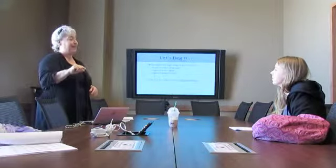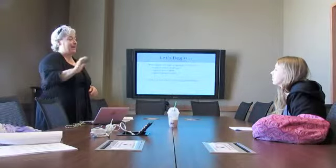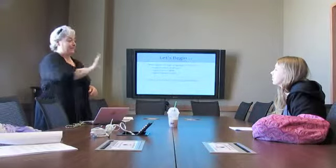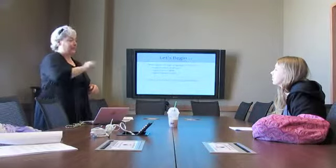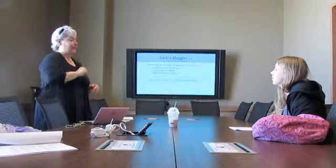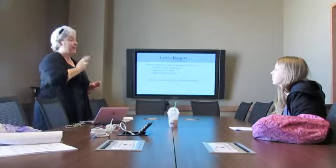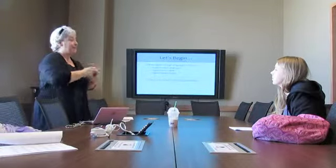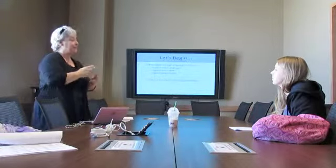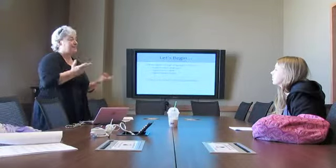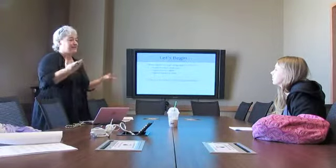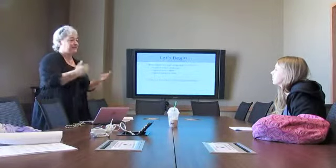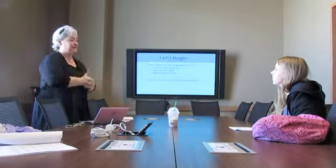and your name is?